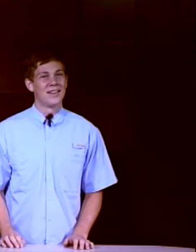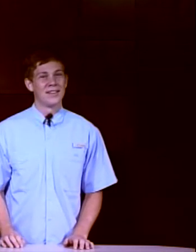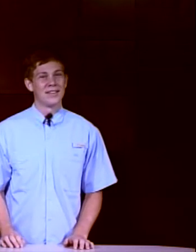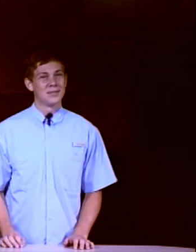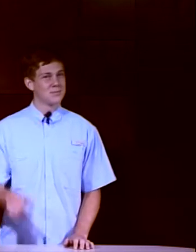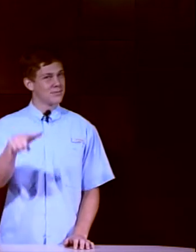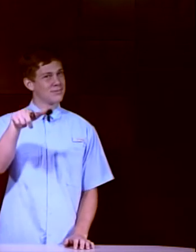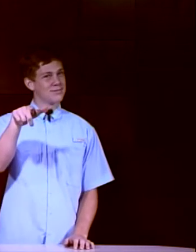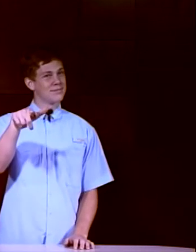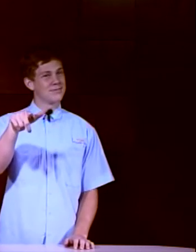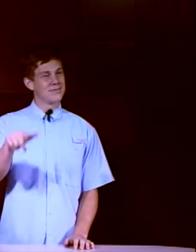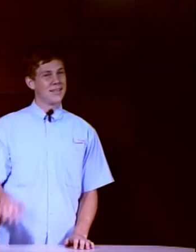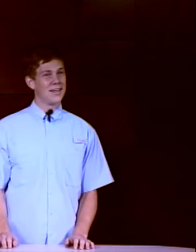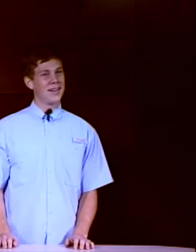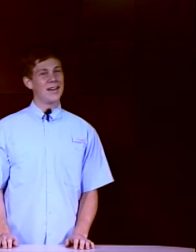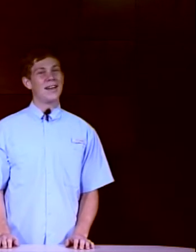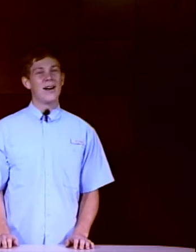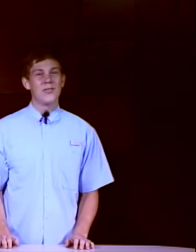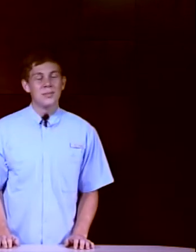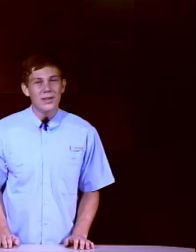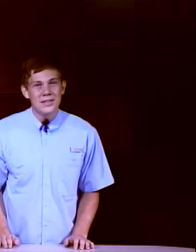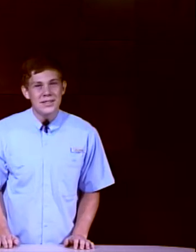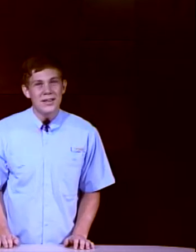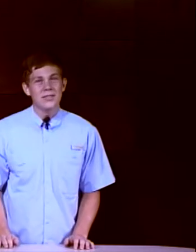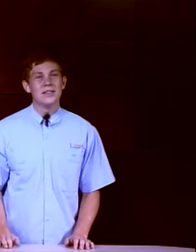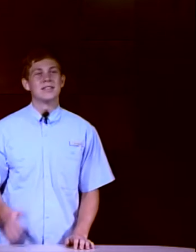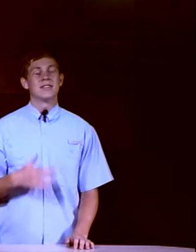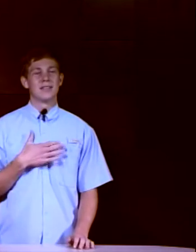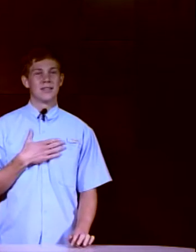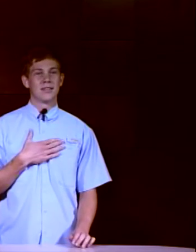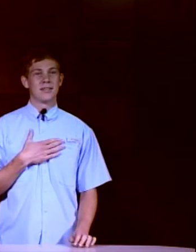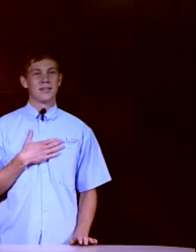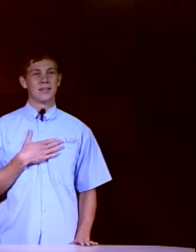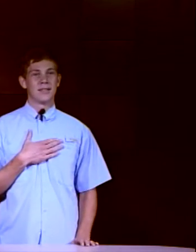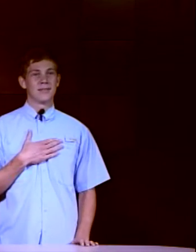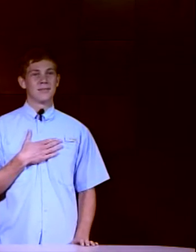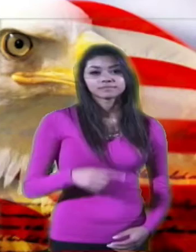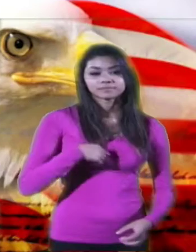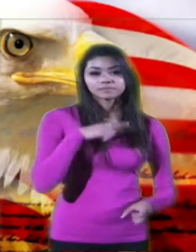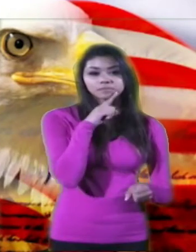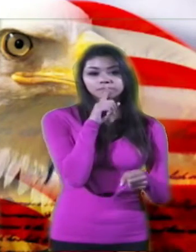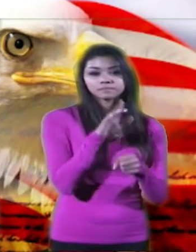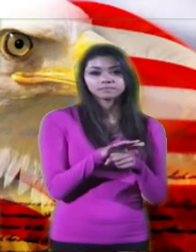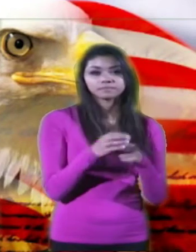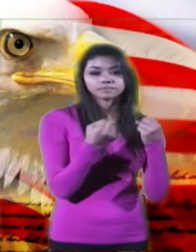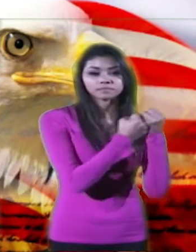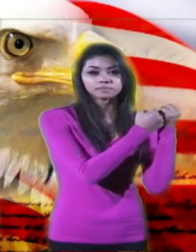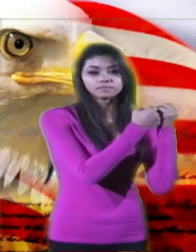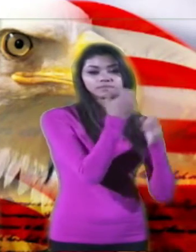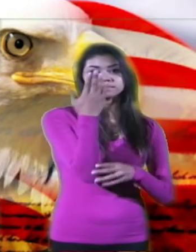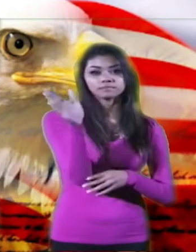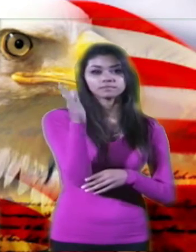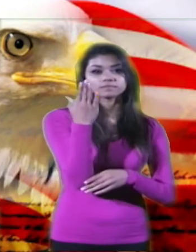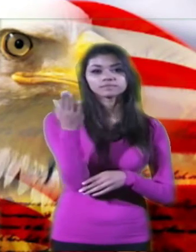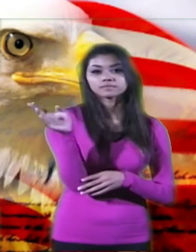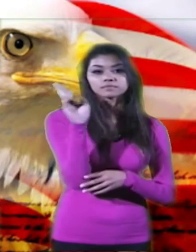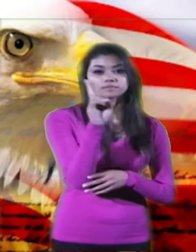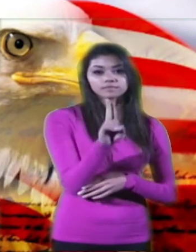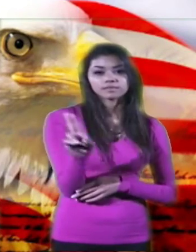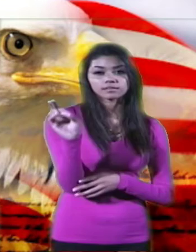Freshmen, trust me. And now for the pledges of allegiance. I pledge allegiance to the flag of the